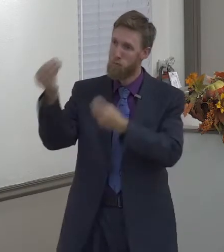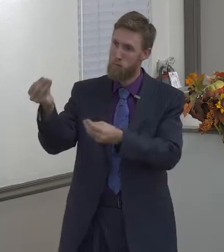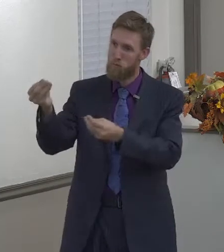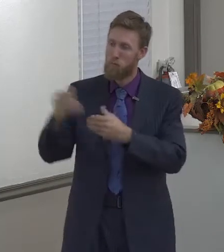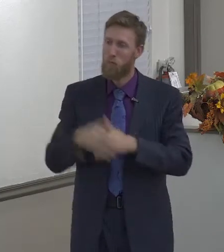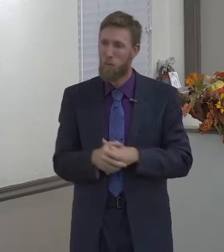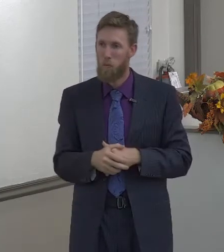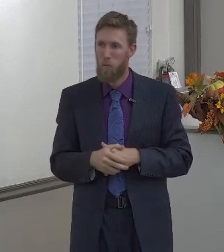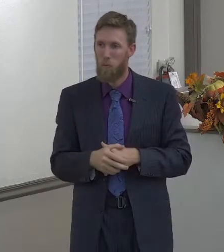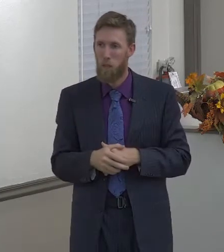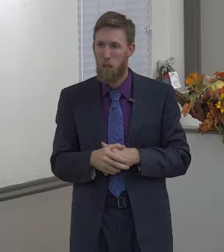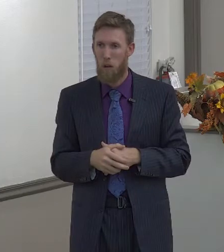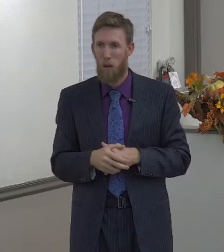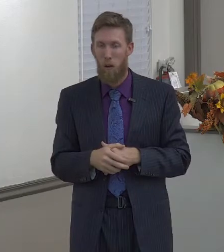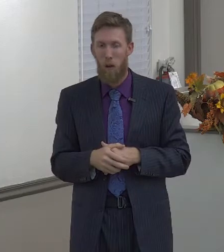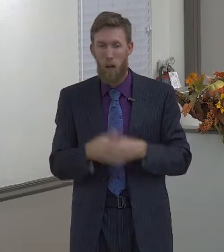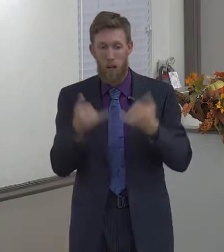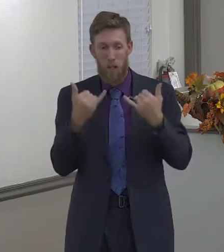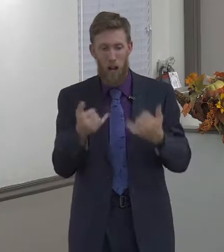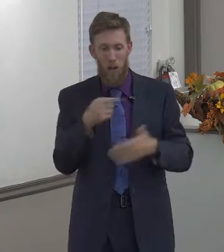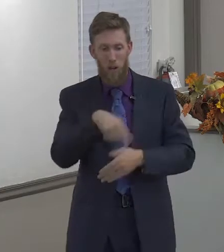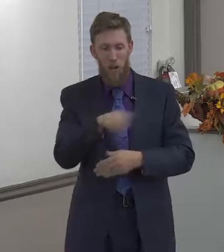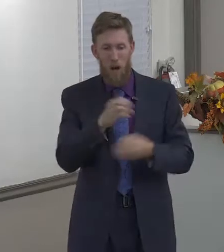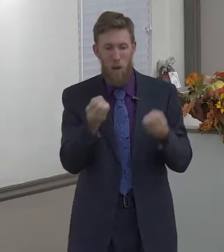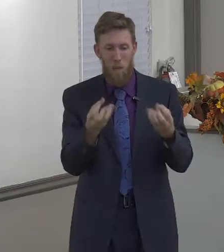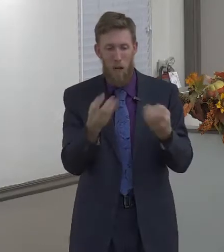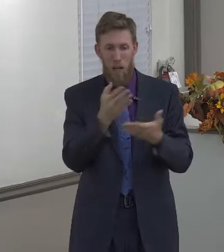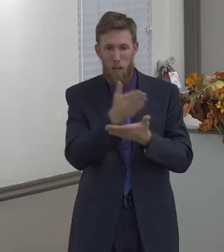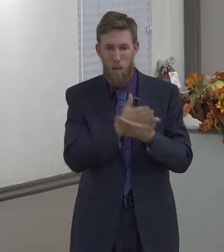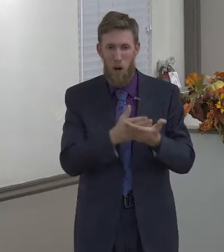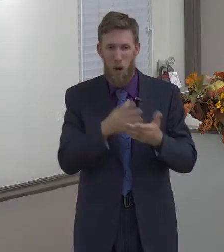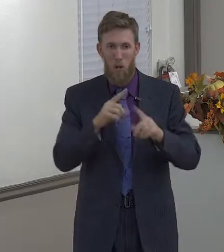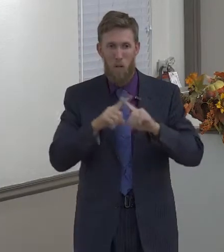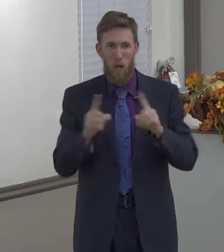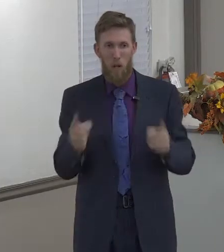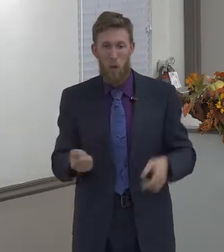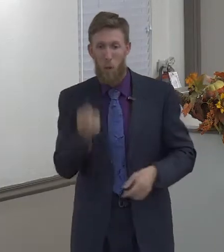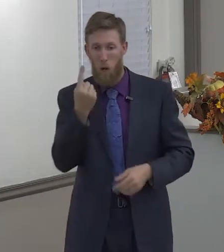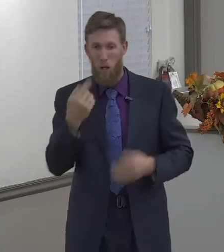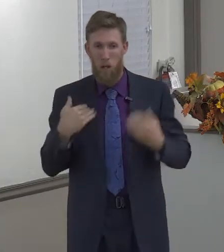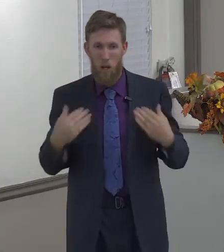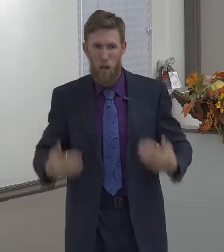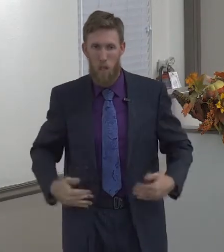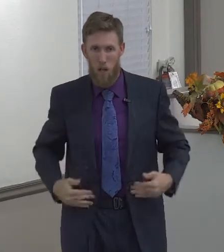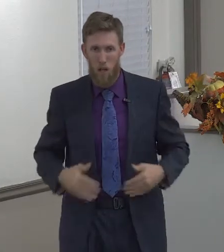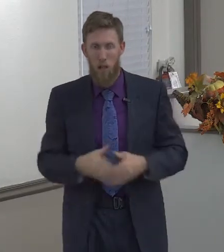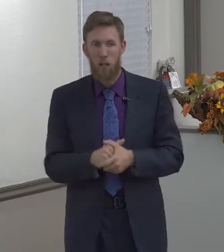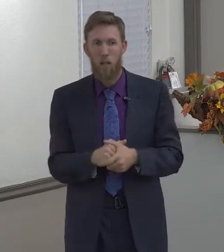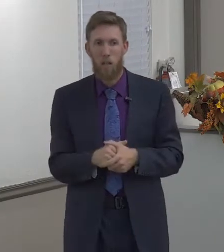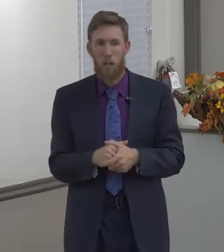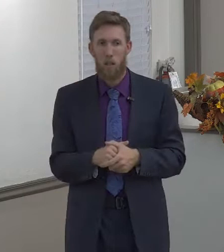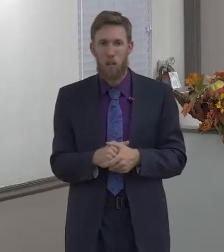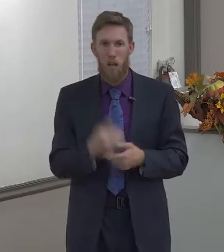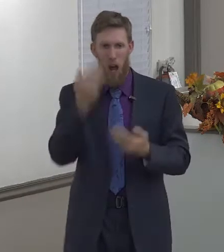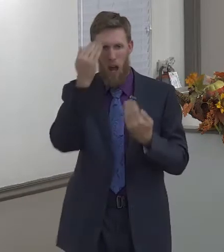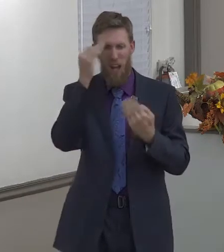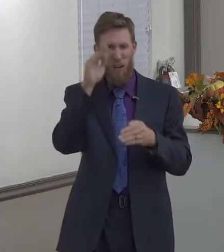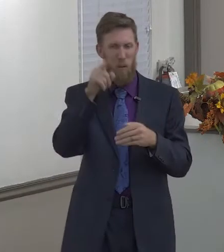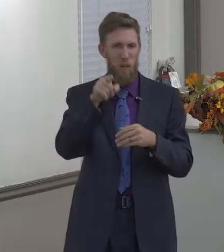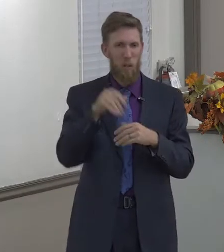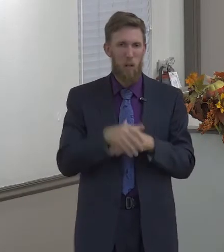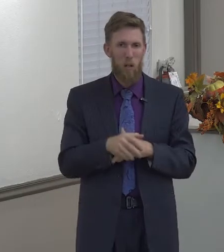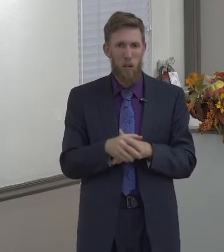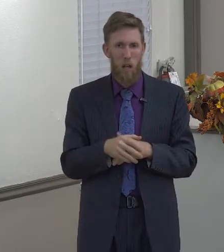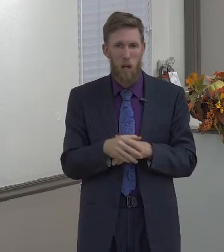you. I'm not real big on spending money. I'm a bit of a tightwad in that regard. Not as much as I used to